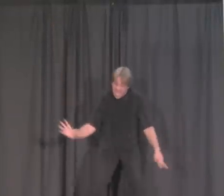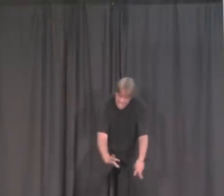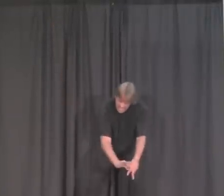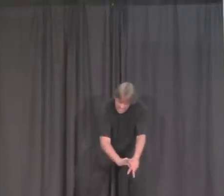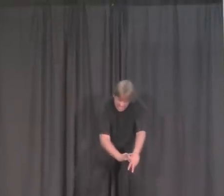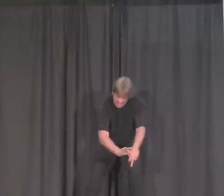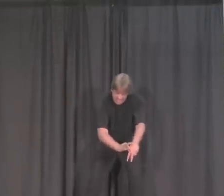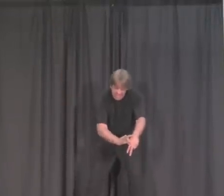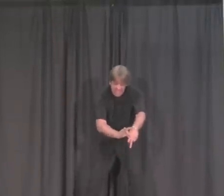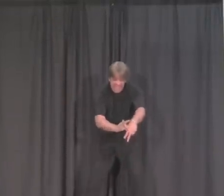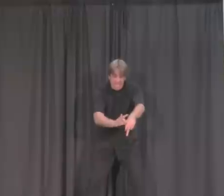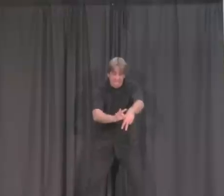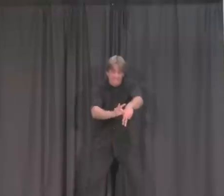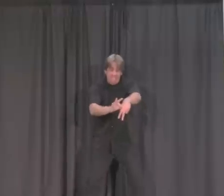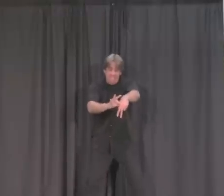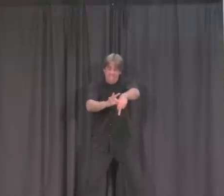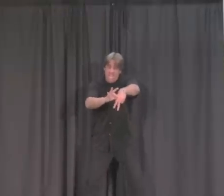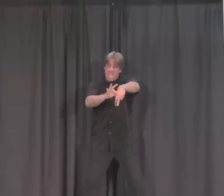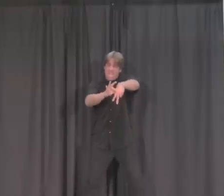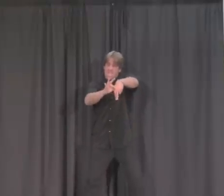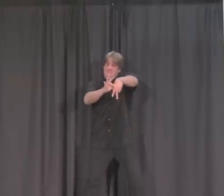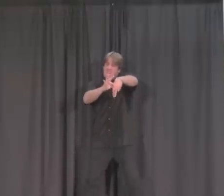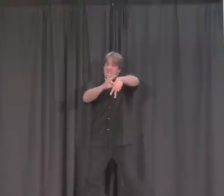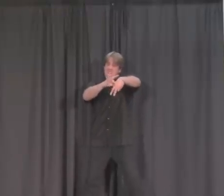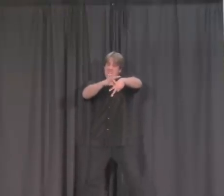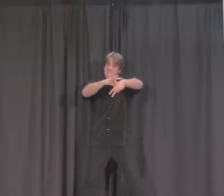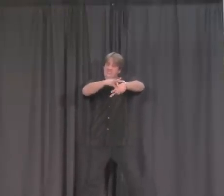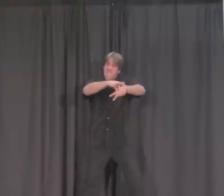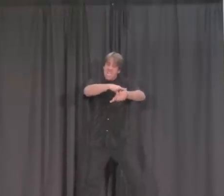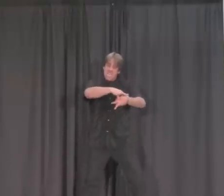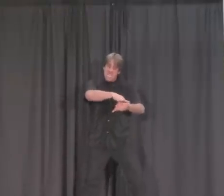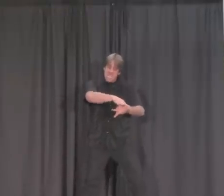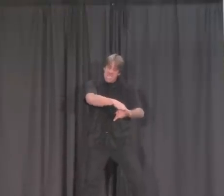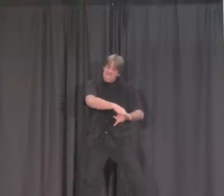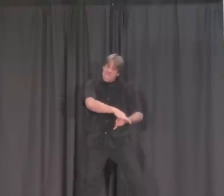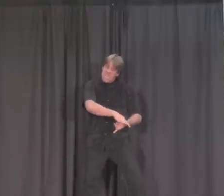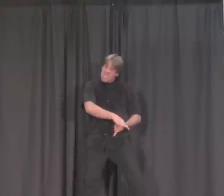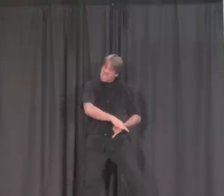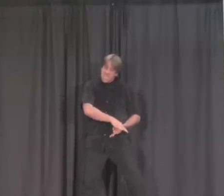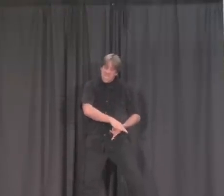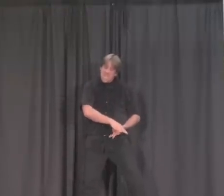So my mother picked me up with her big Godzilla hands and placed me on her lap.